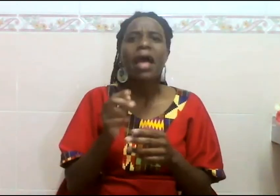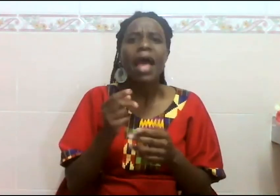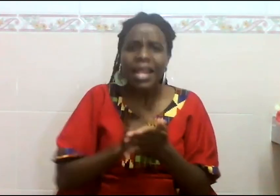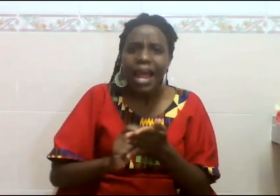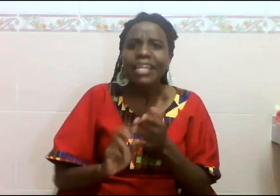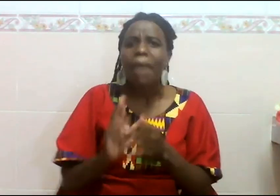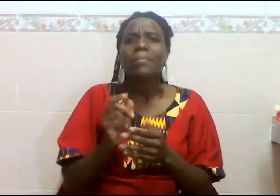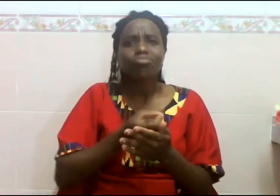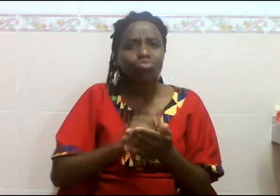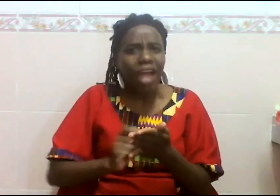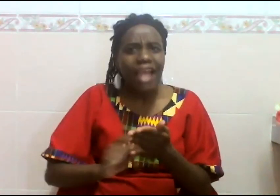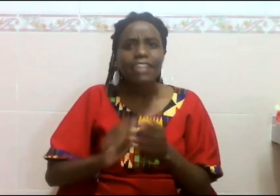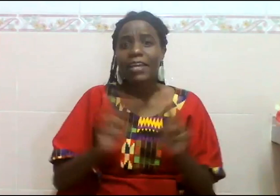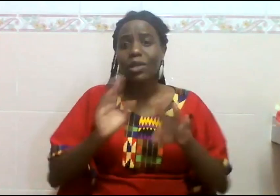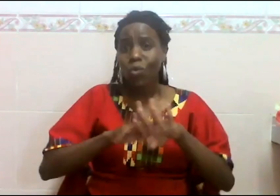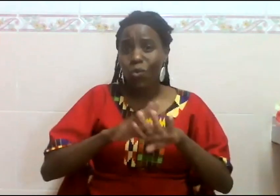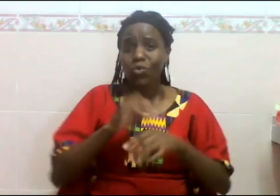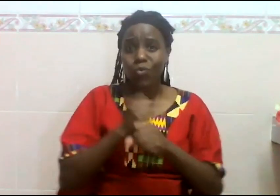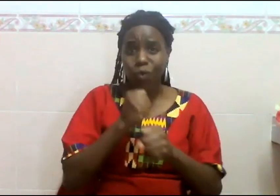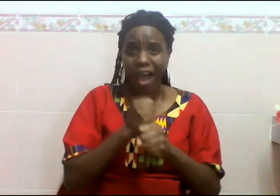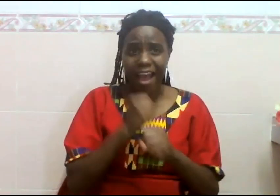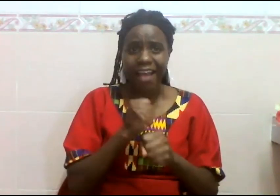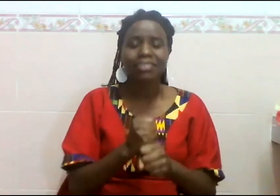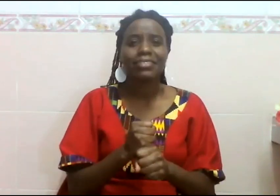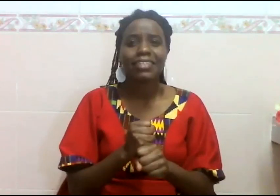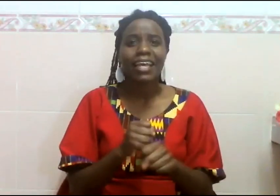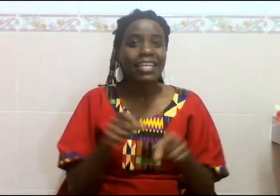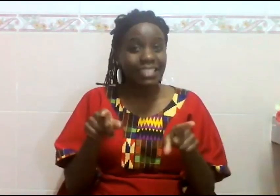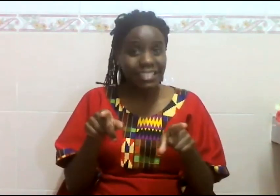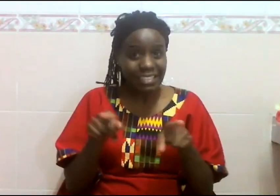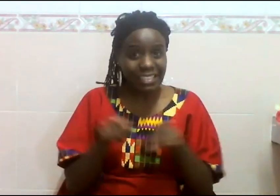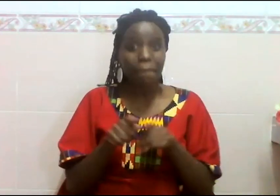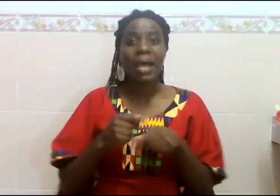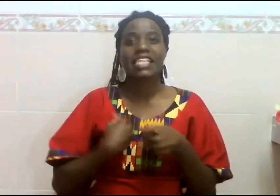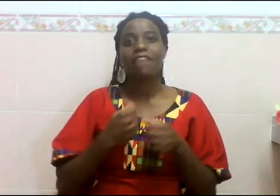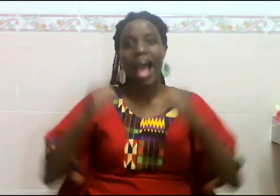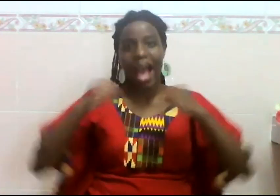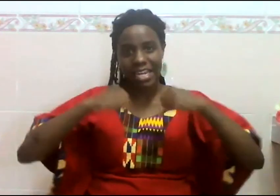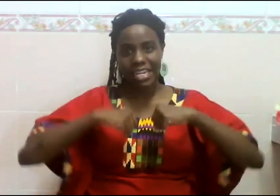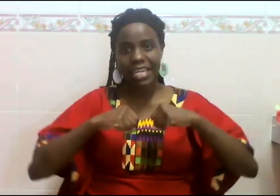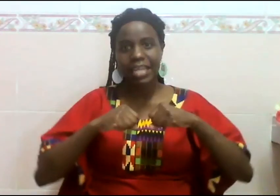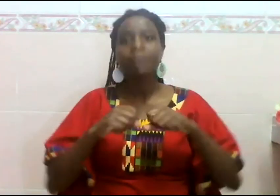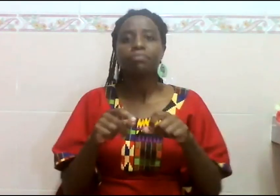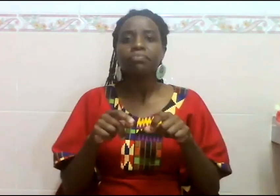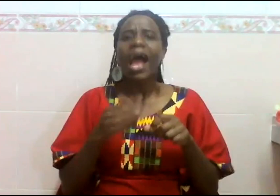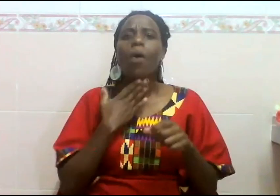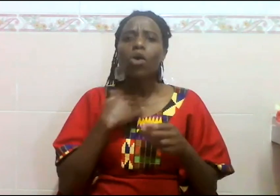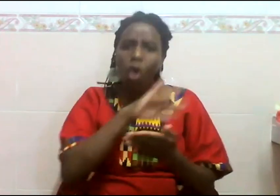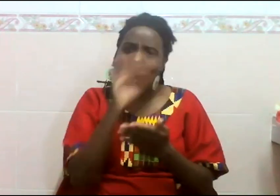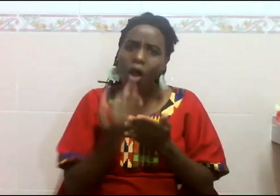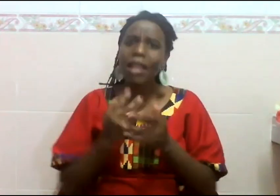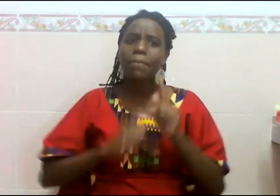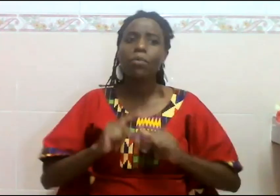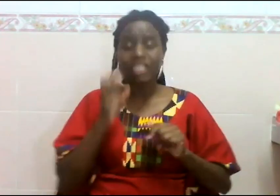work, and it's like I once said, it's really a call to every one of us to see that we are not just